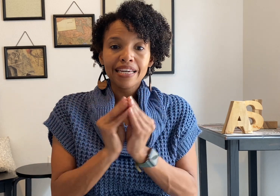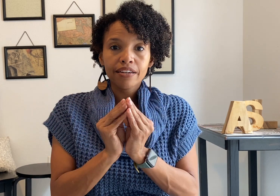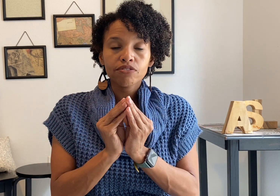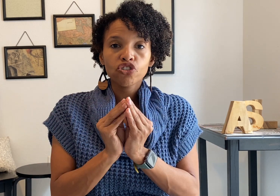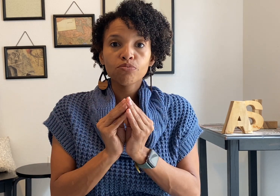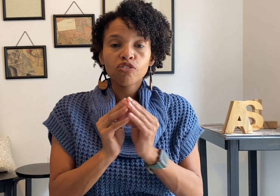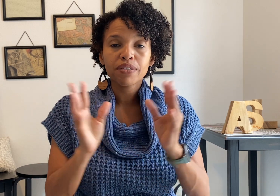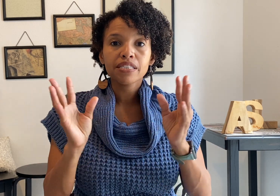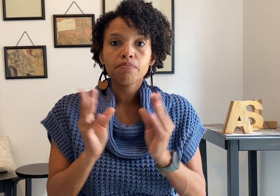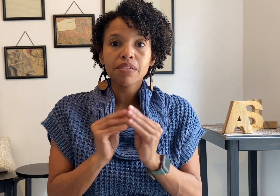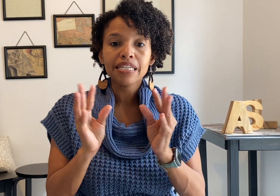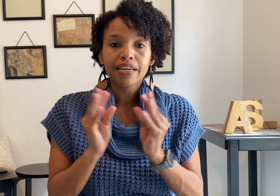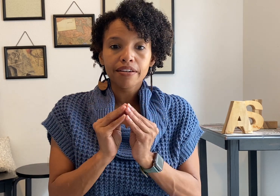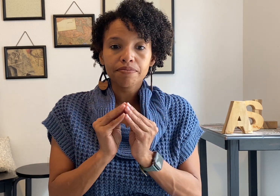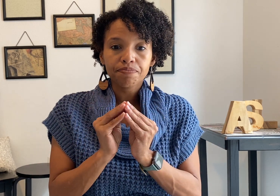Meeting, 2 movements, meeting.